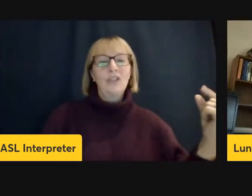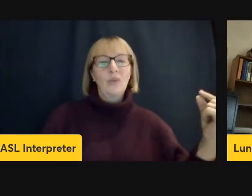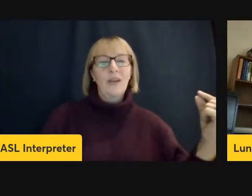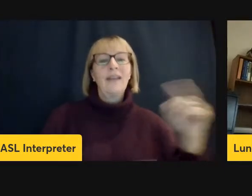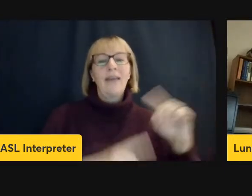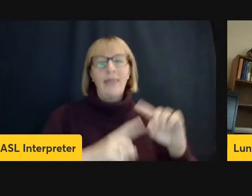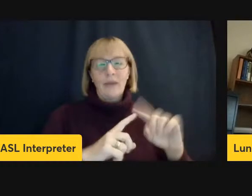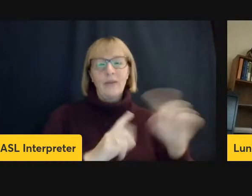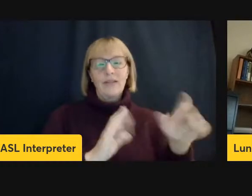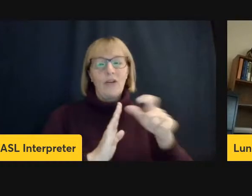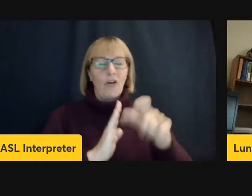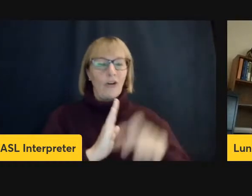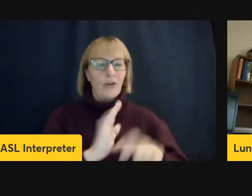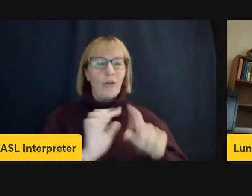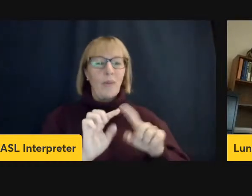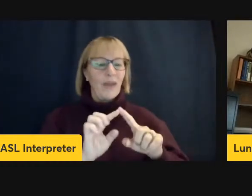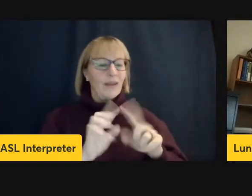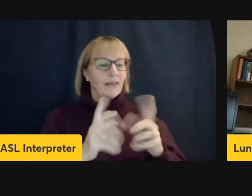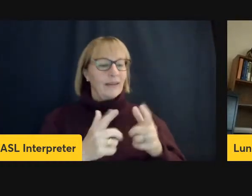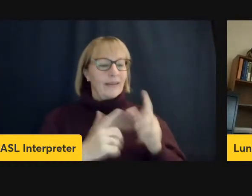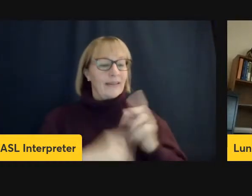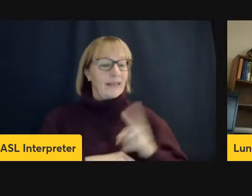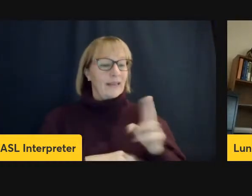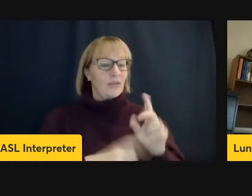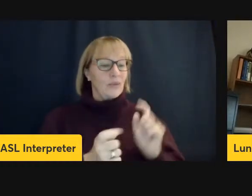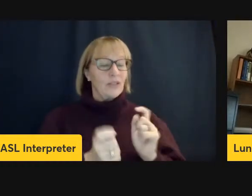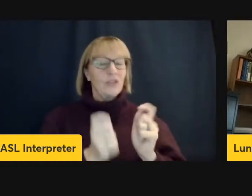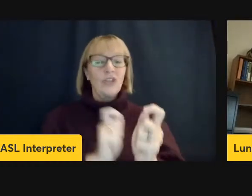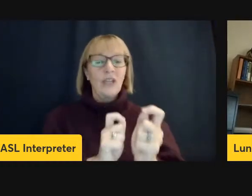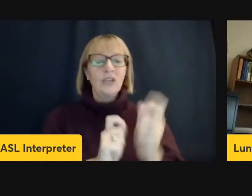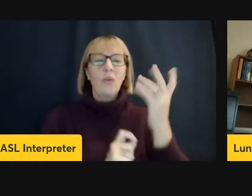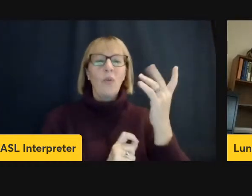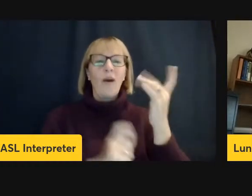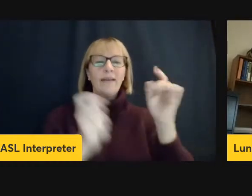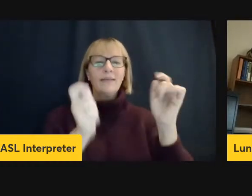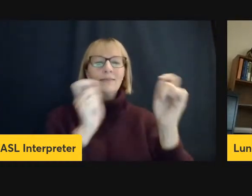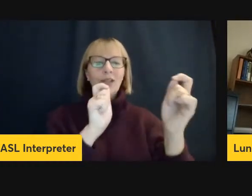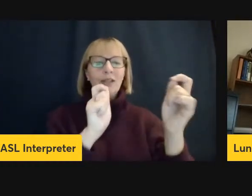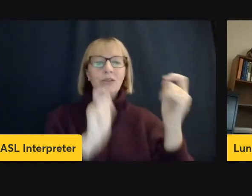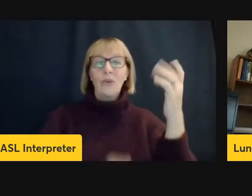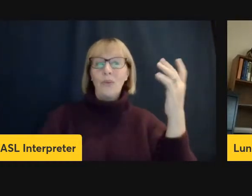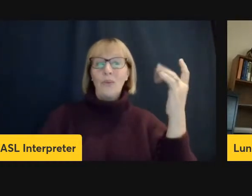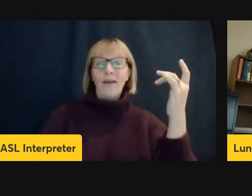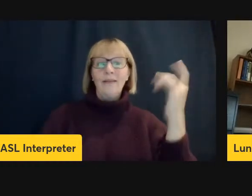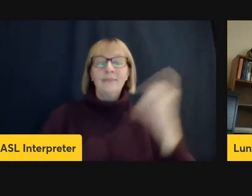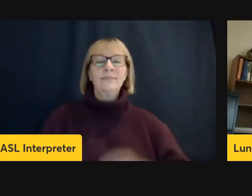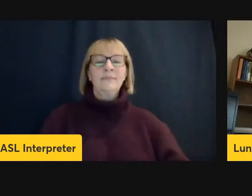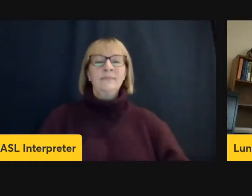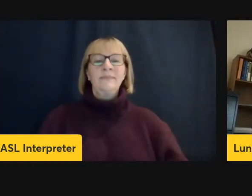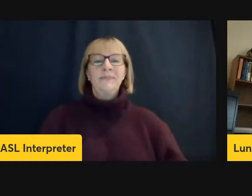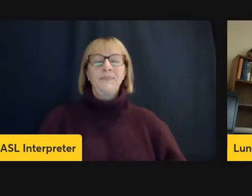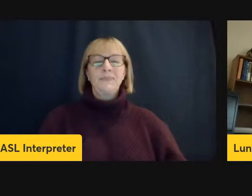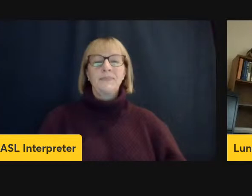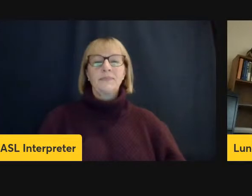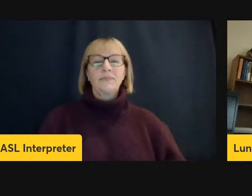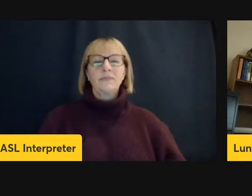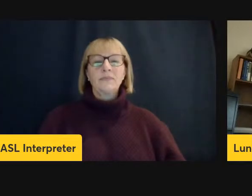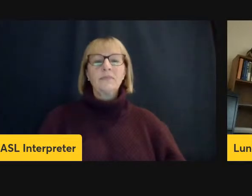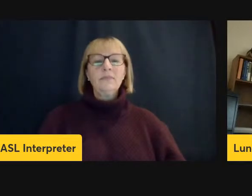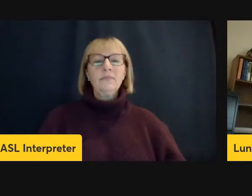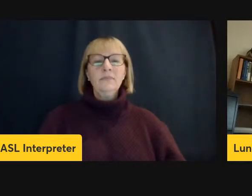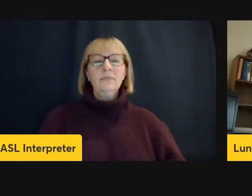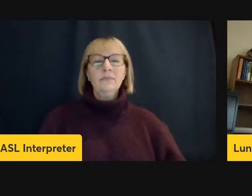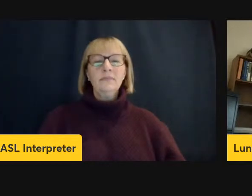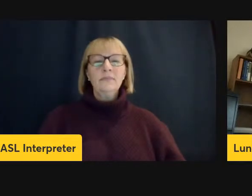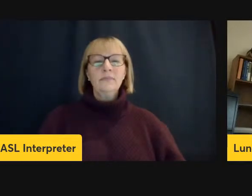changed. So why did that context change? Well, one of the reasons is that